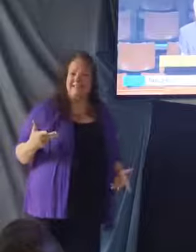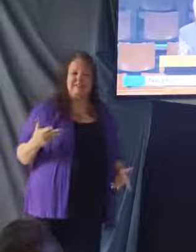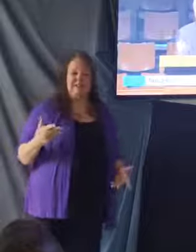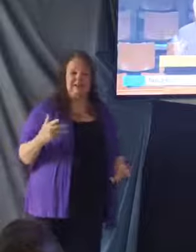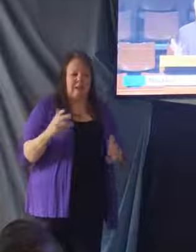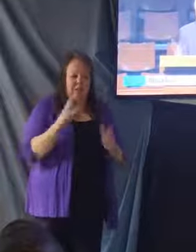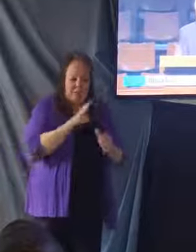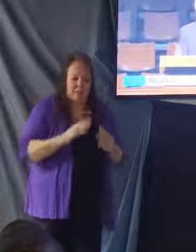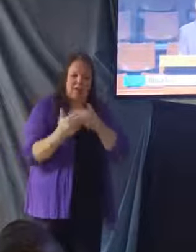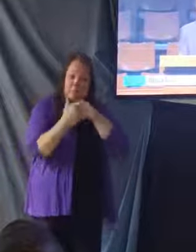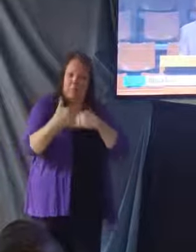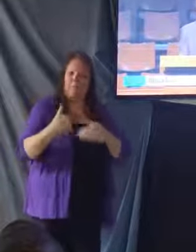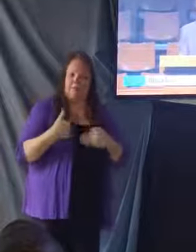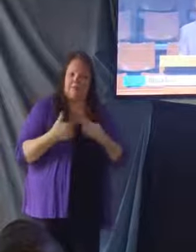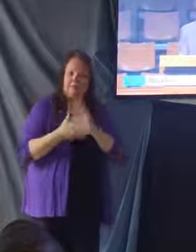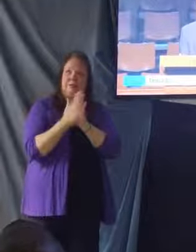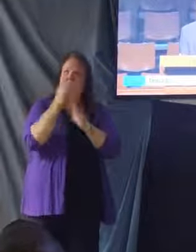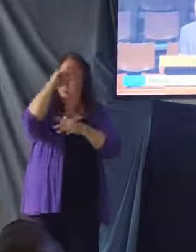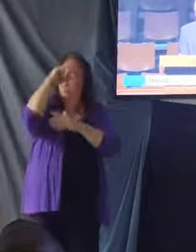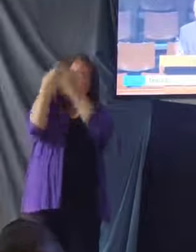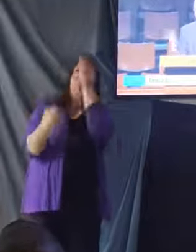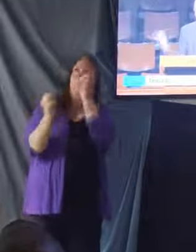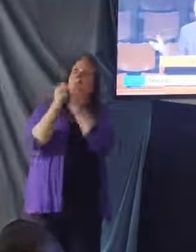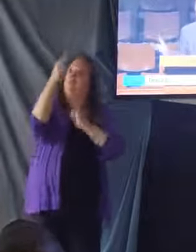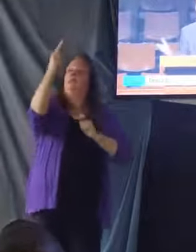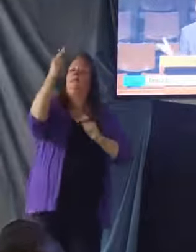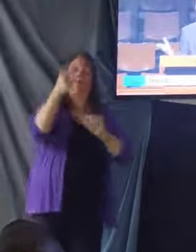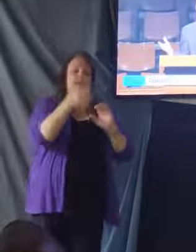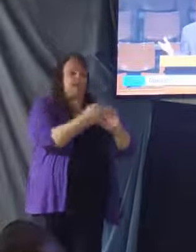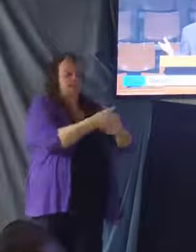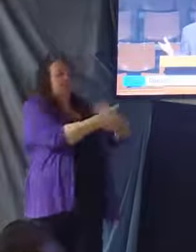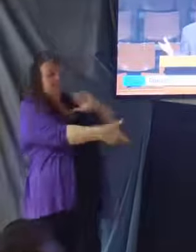Christ called us to be fanatics, to let go of